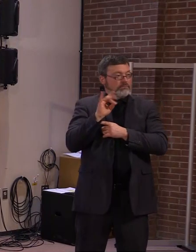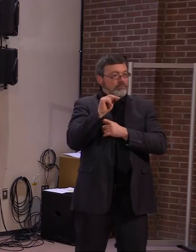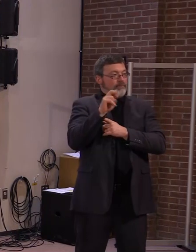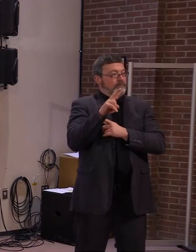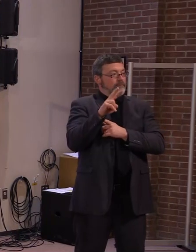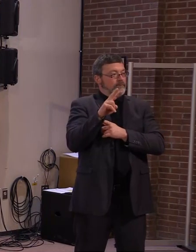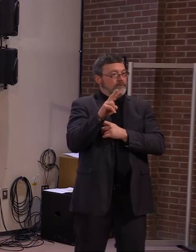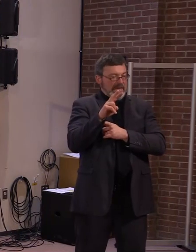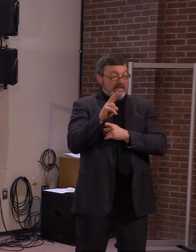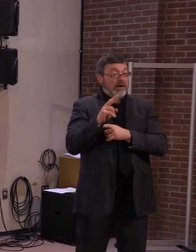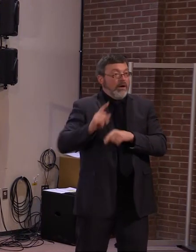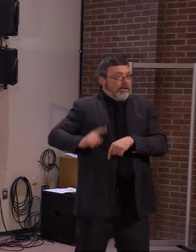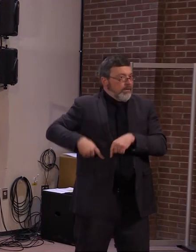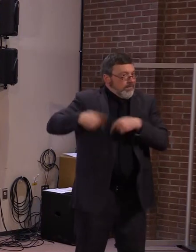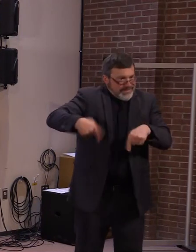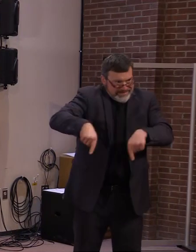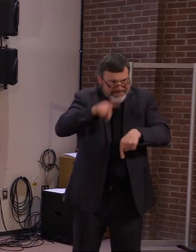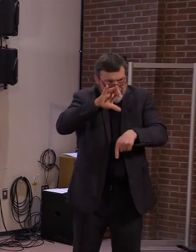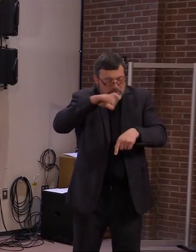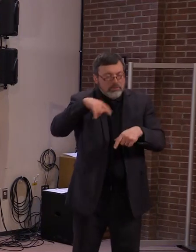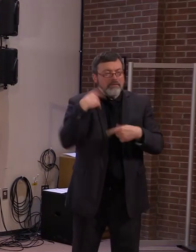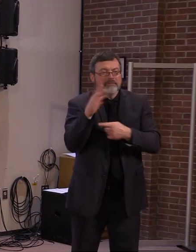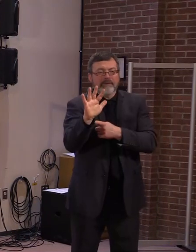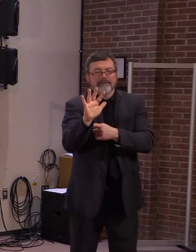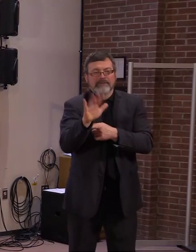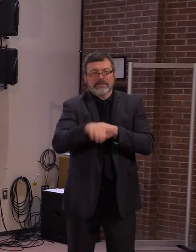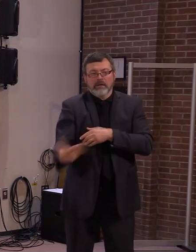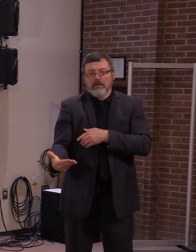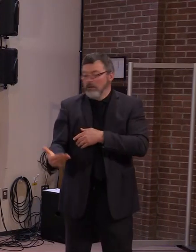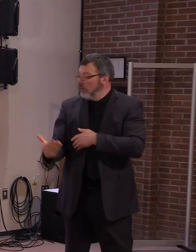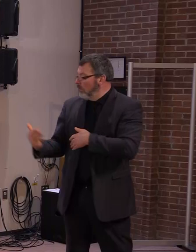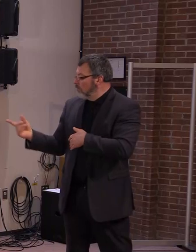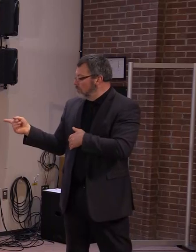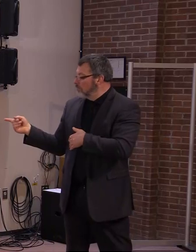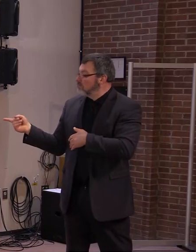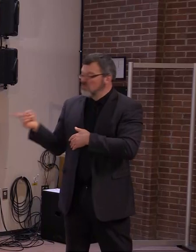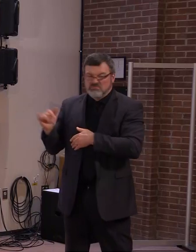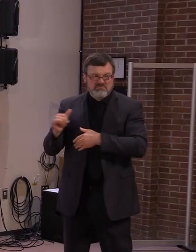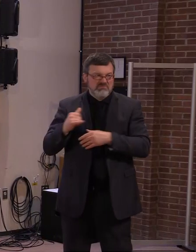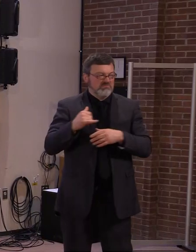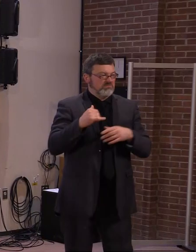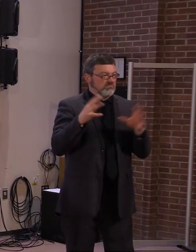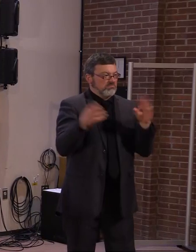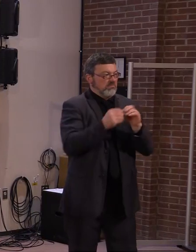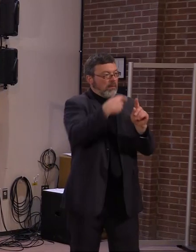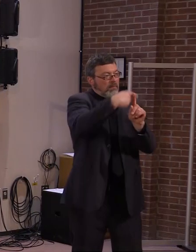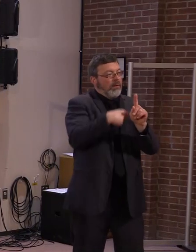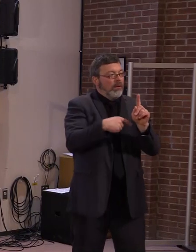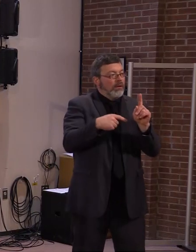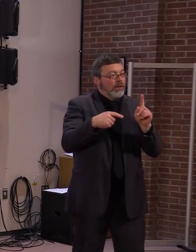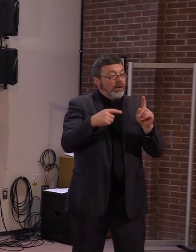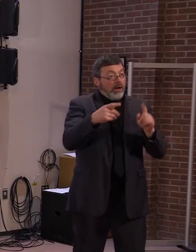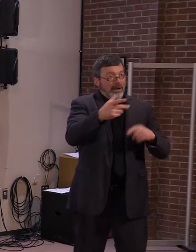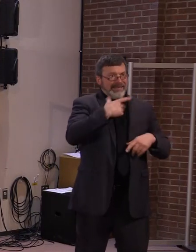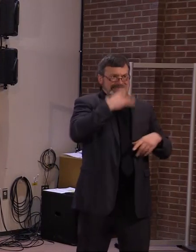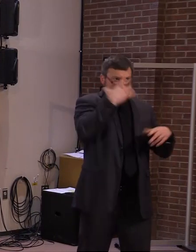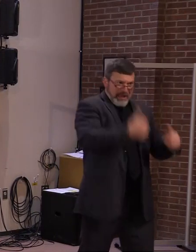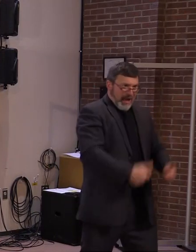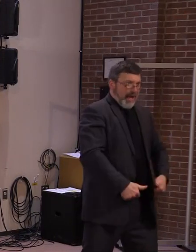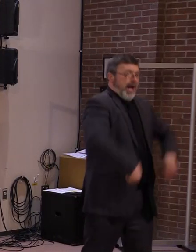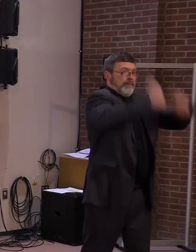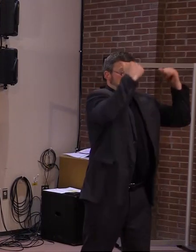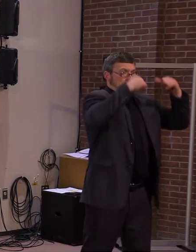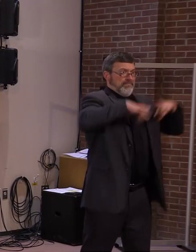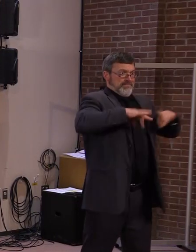over the last few months, the number of fatalities has crept down slowly, even though the number of cases has gone up. And in November's case,